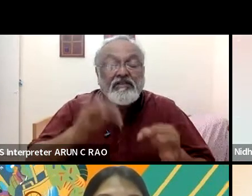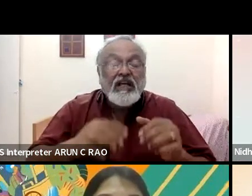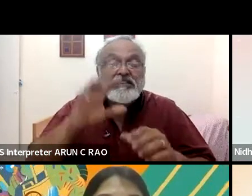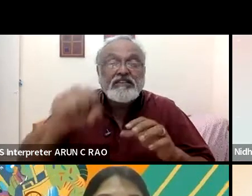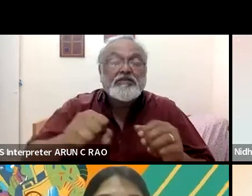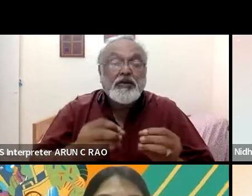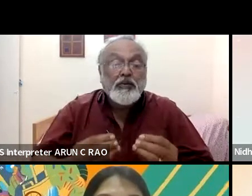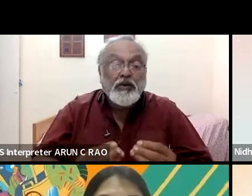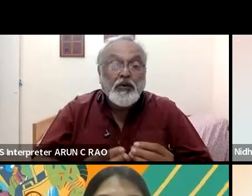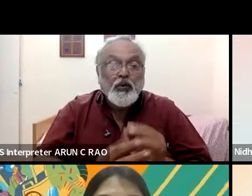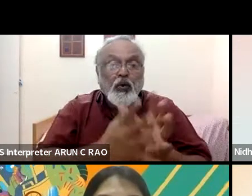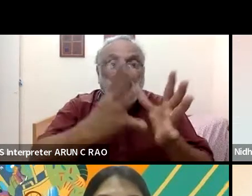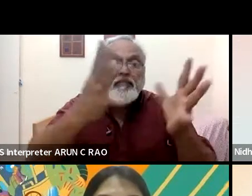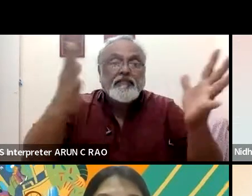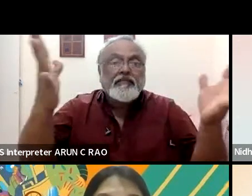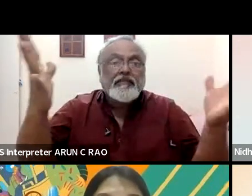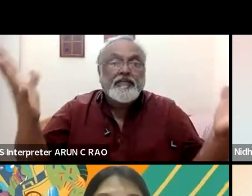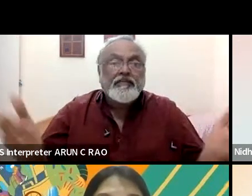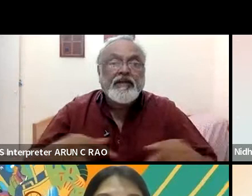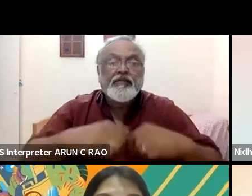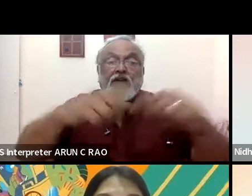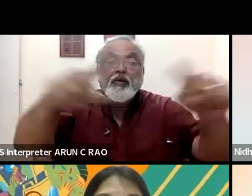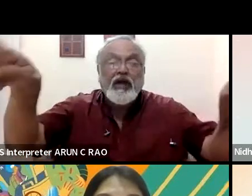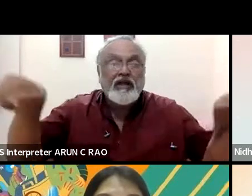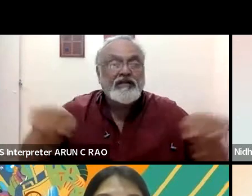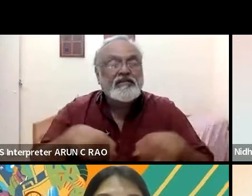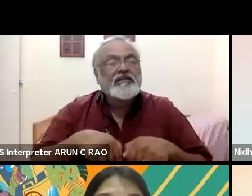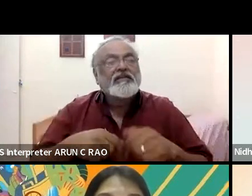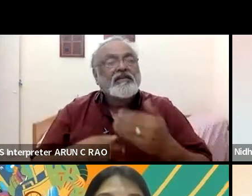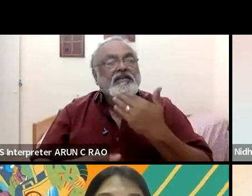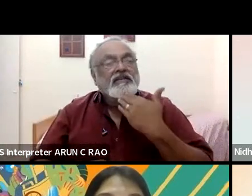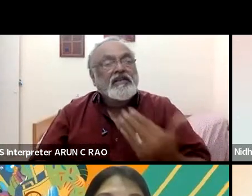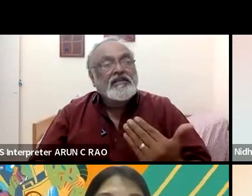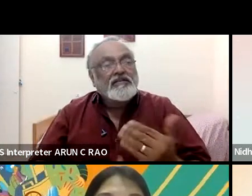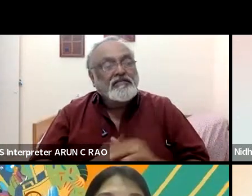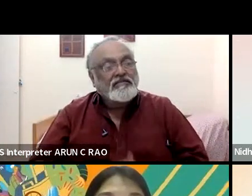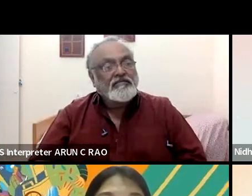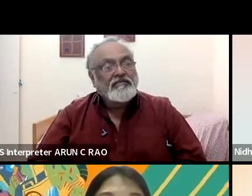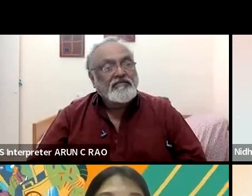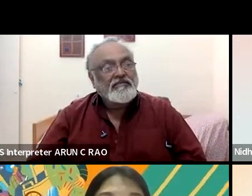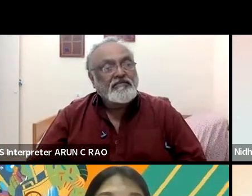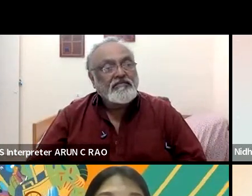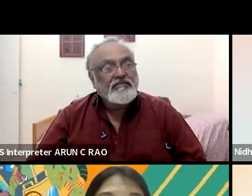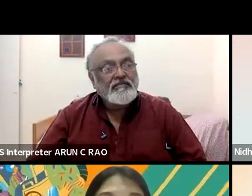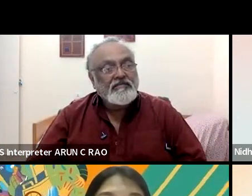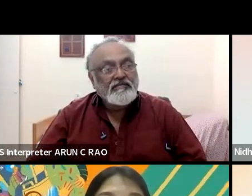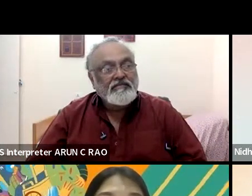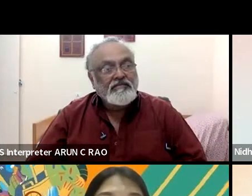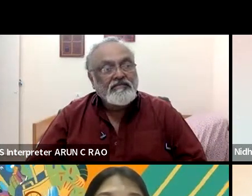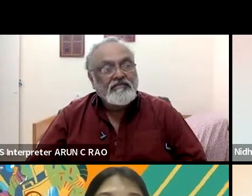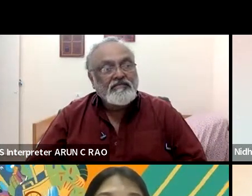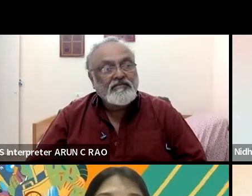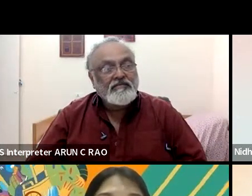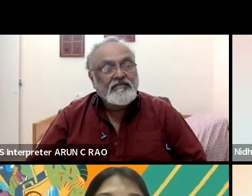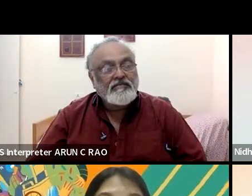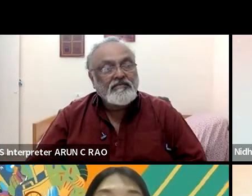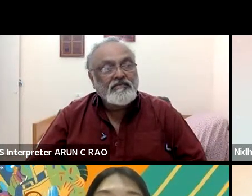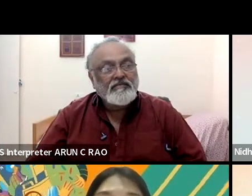Thank you, Nidhi. Thank you. Yeah, I like looking at it as in a positive way, to look at this